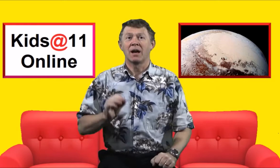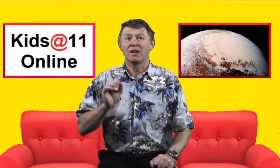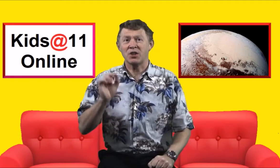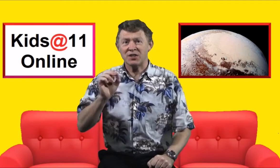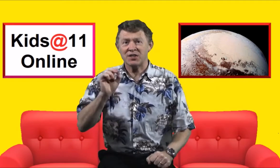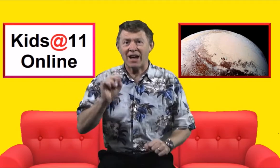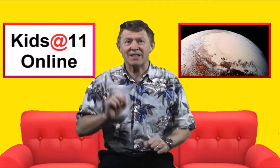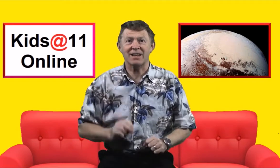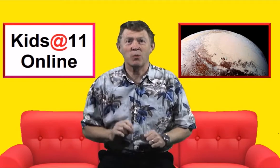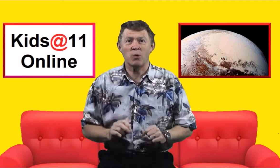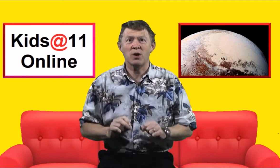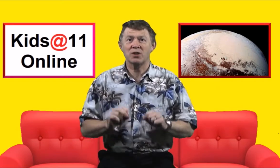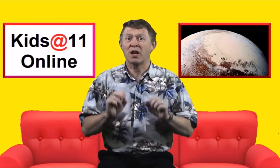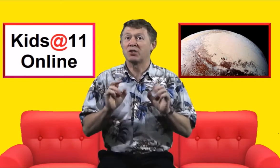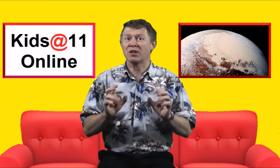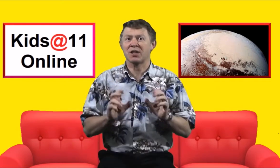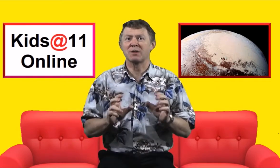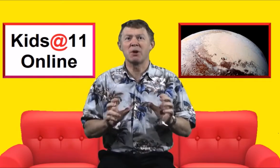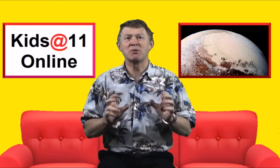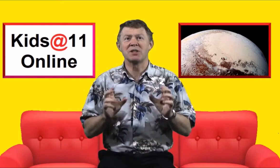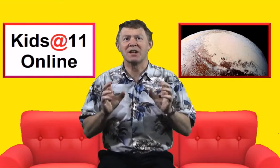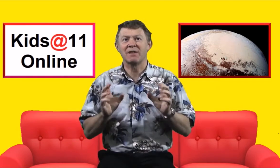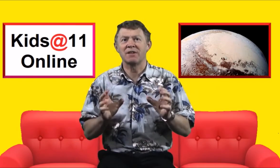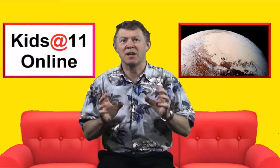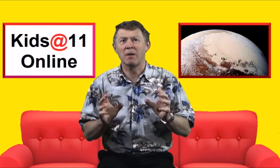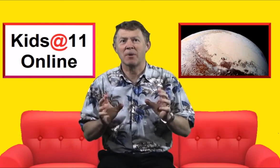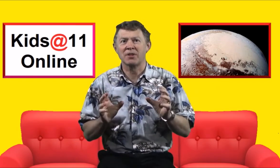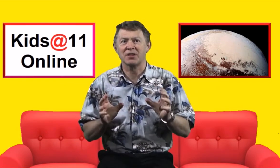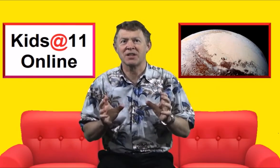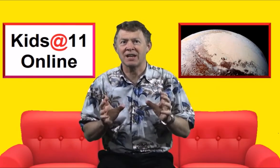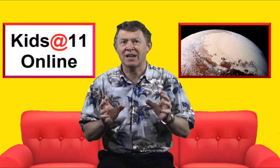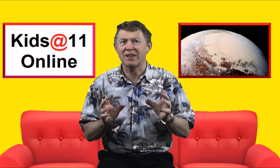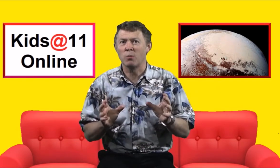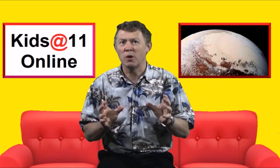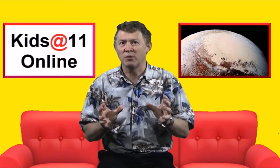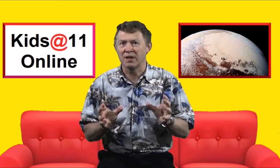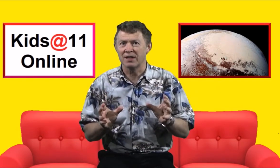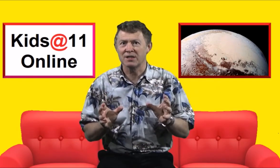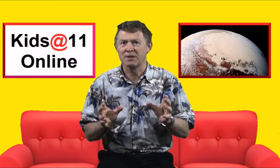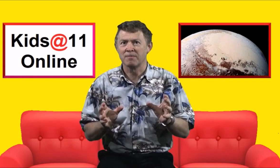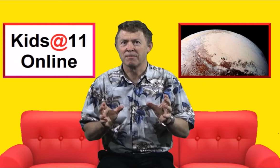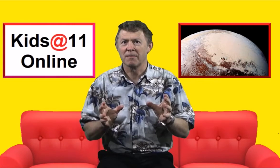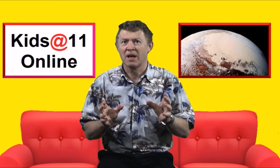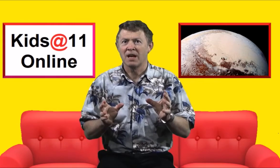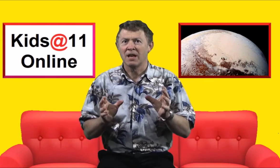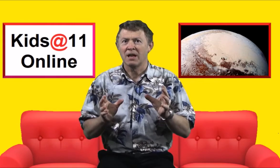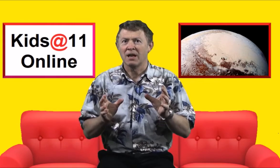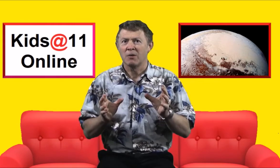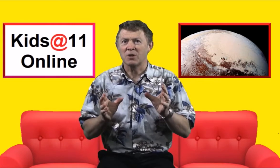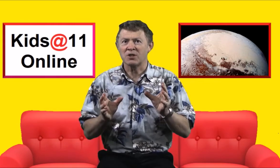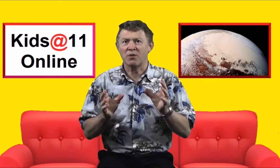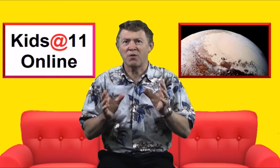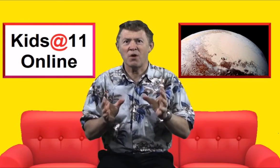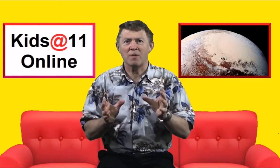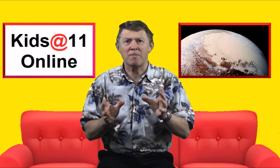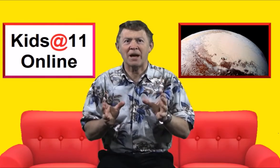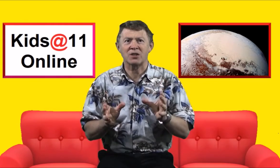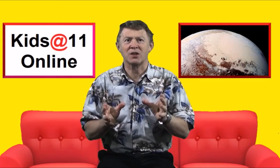And Jesus adding the words, "just as Moses lifted up the snake in the wilderness," which is referring back to